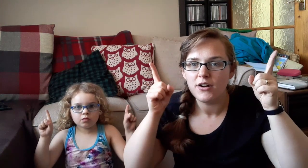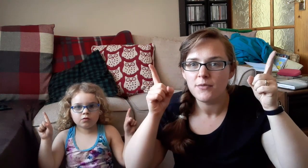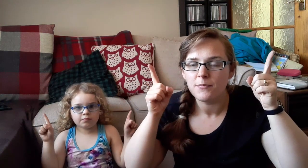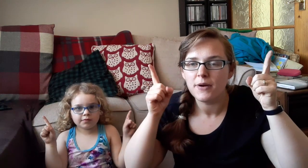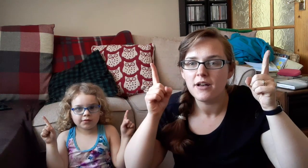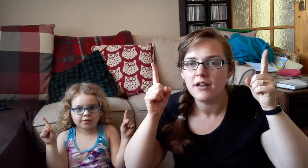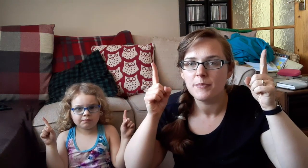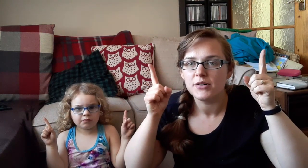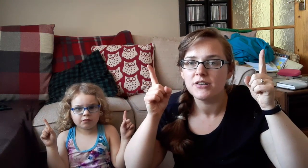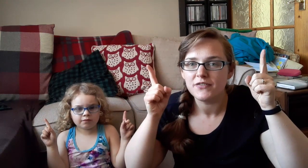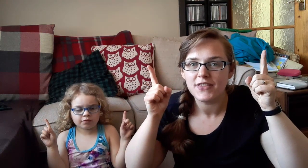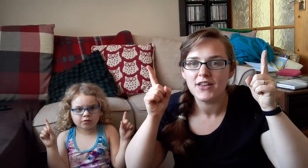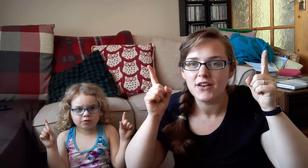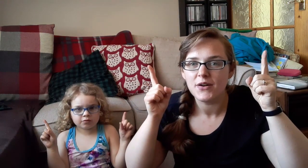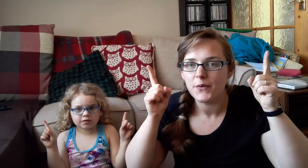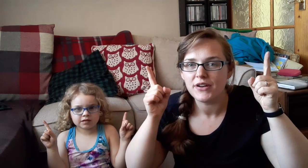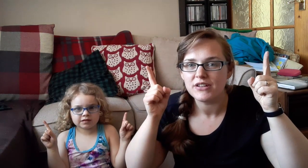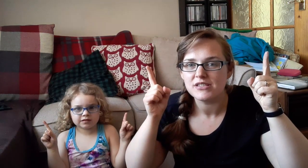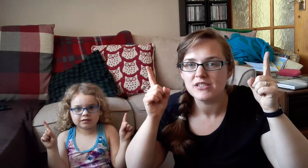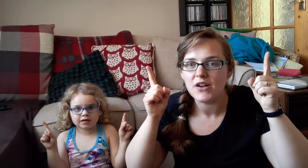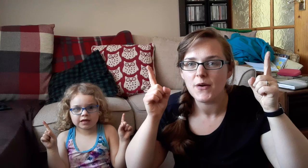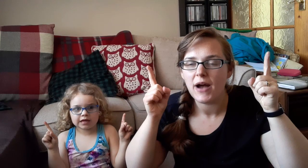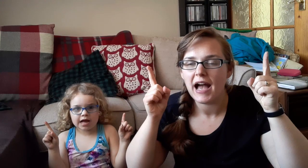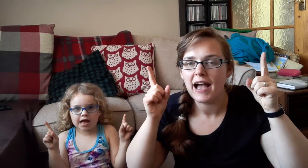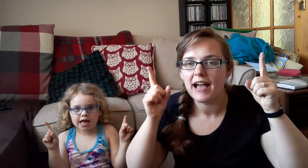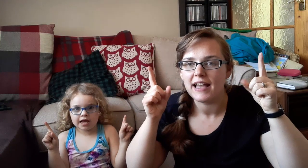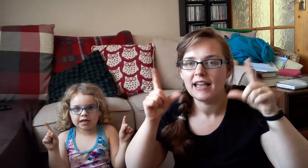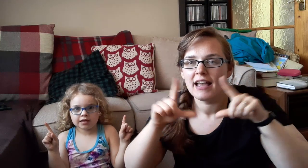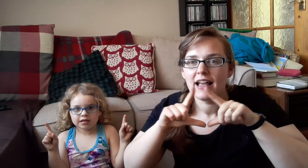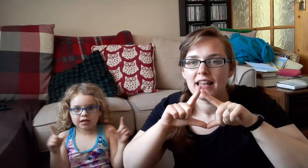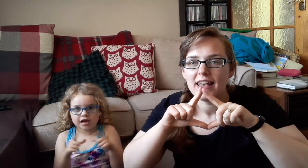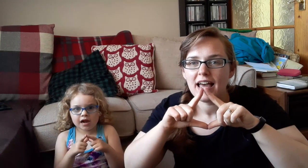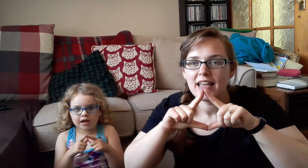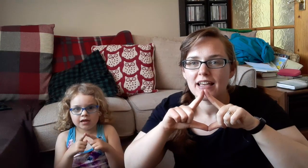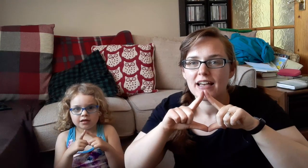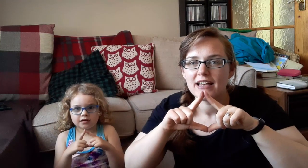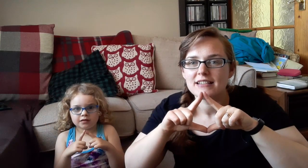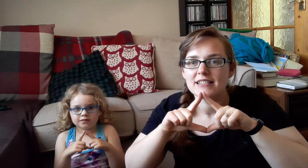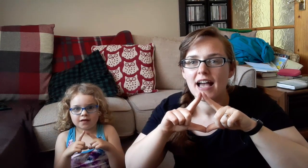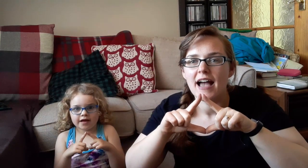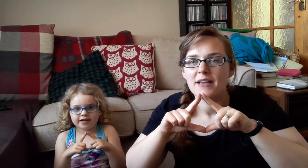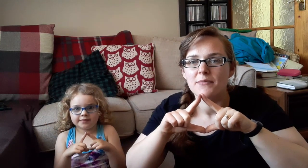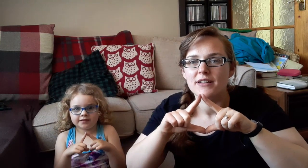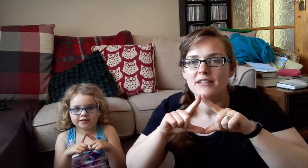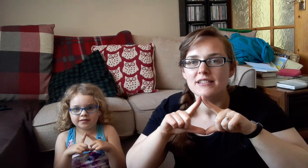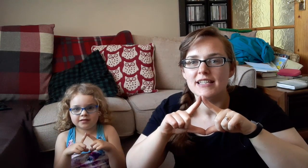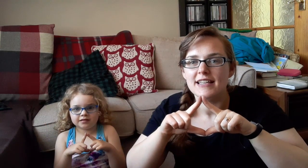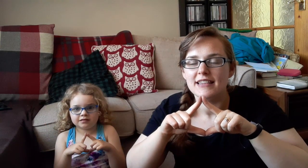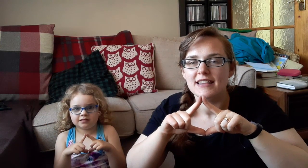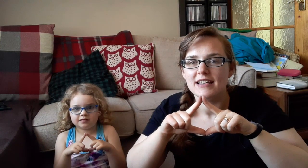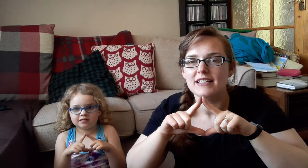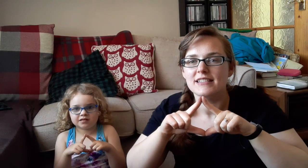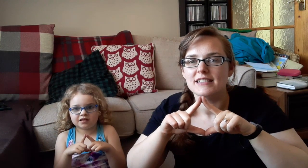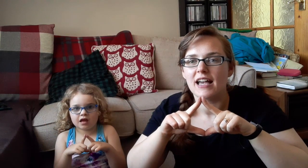Up above the world so high, like a diamond in the